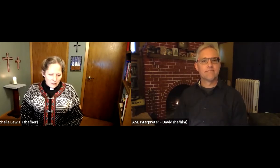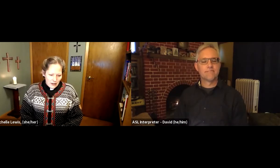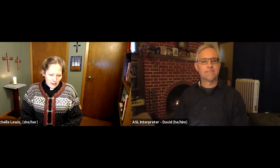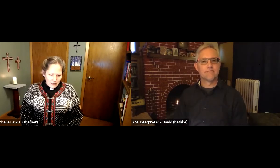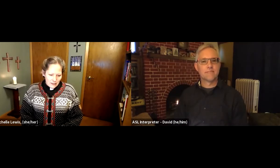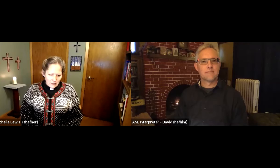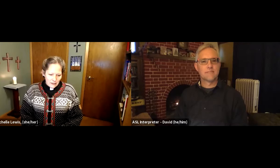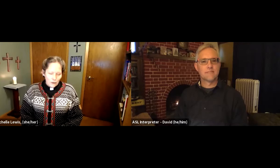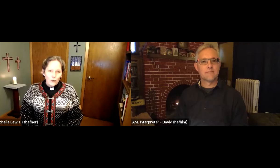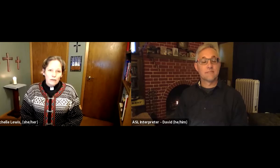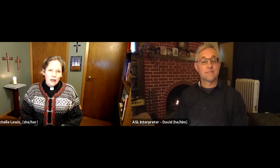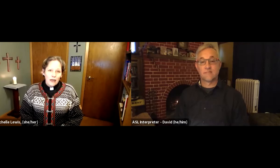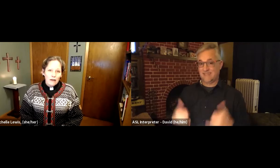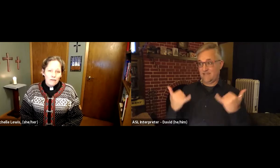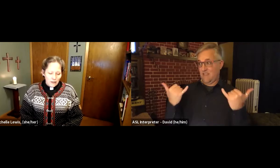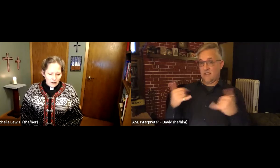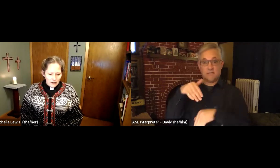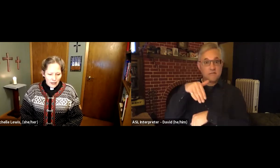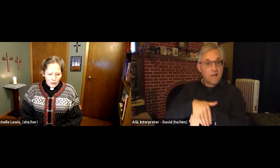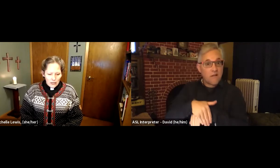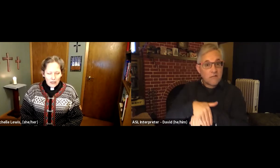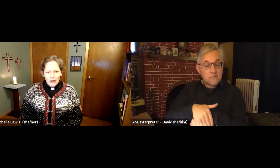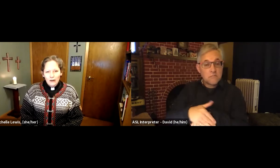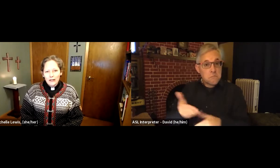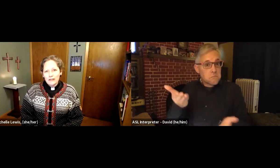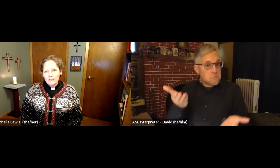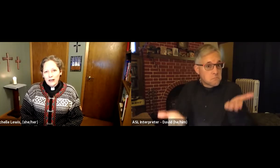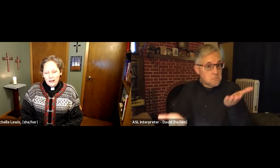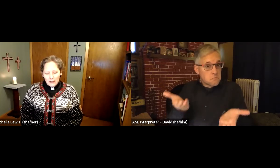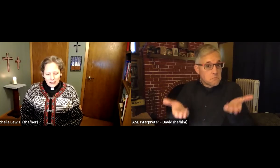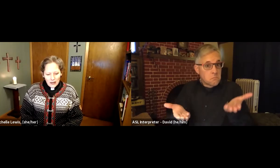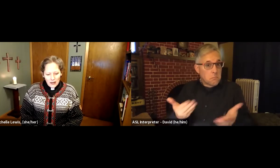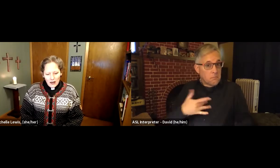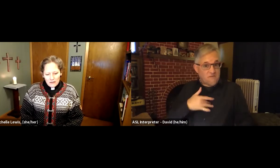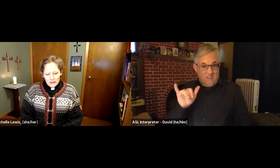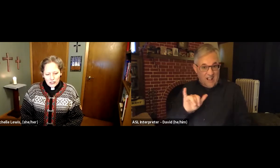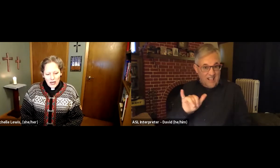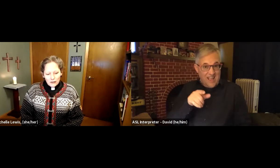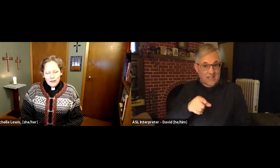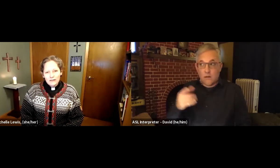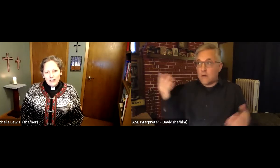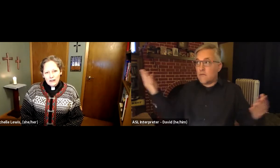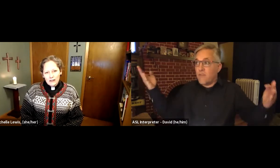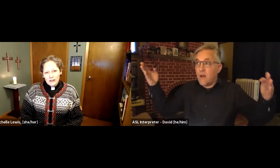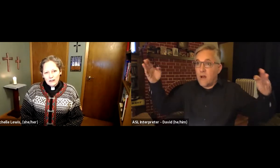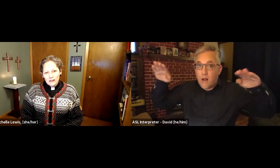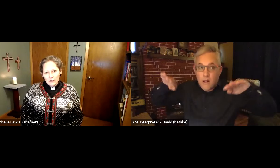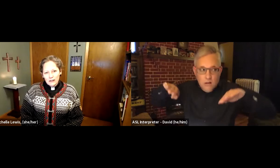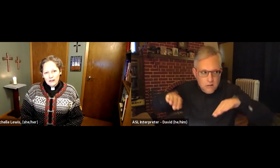This night, we may feel like we are in the valley of the shadow of